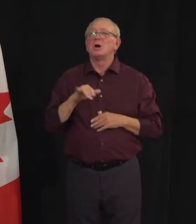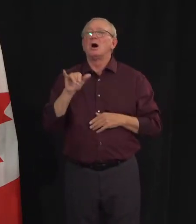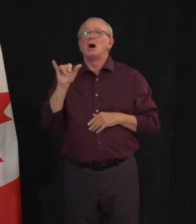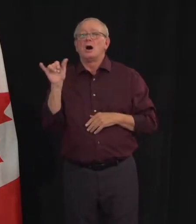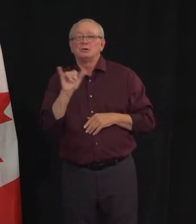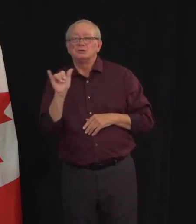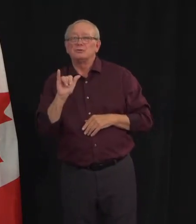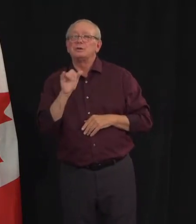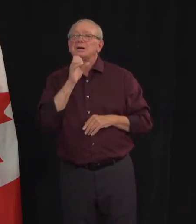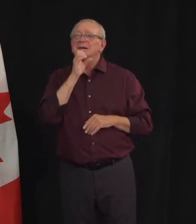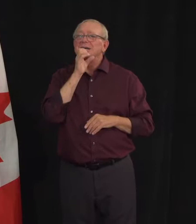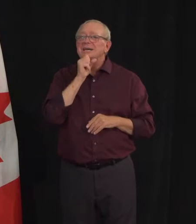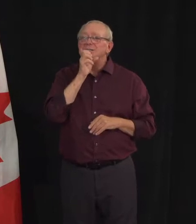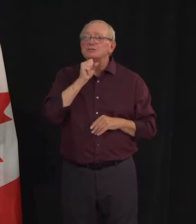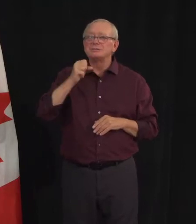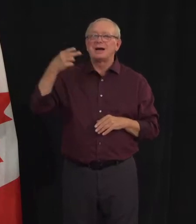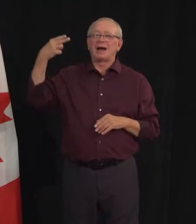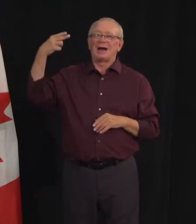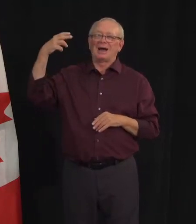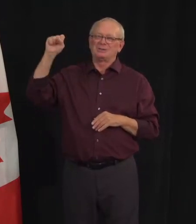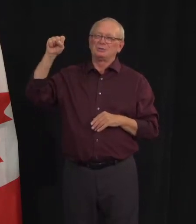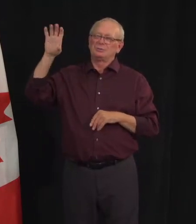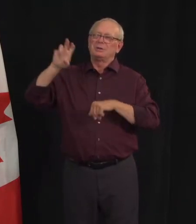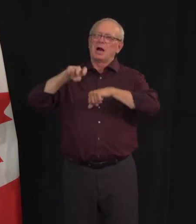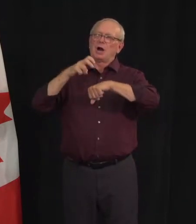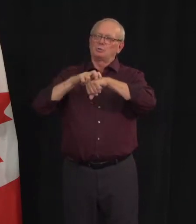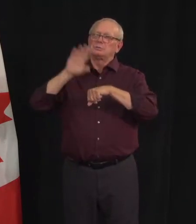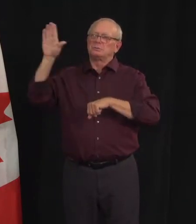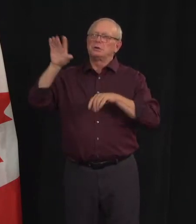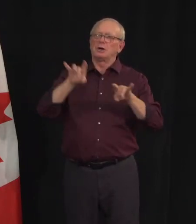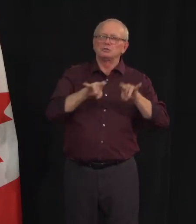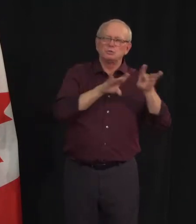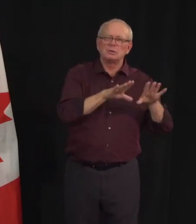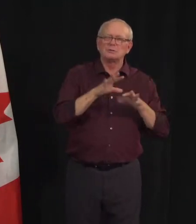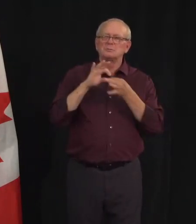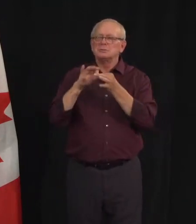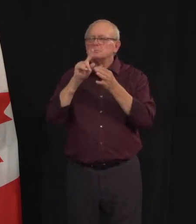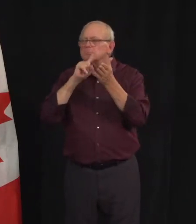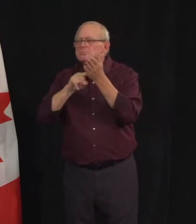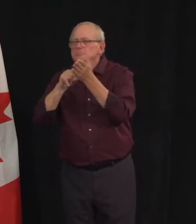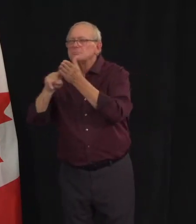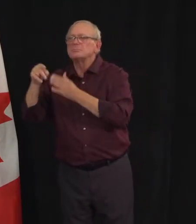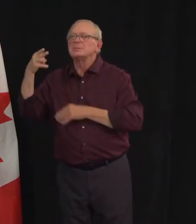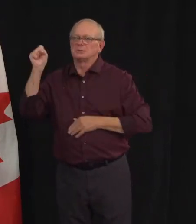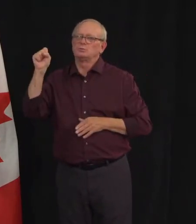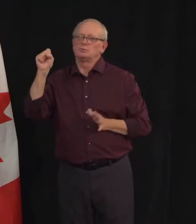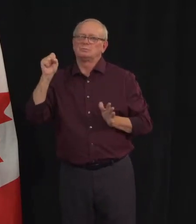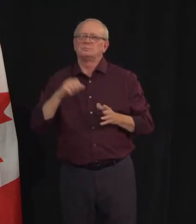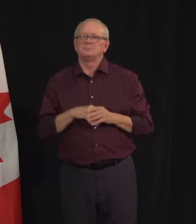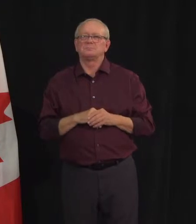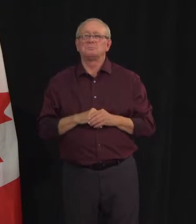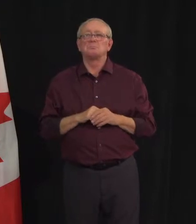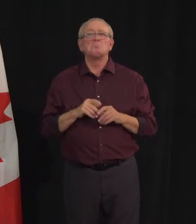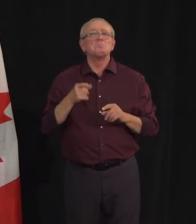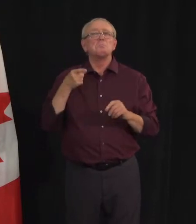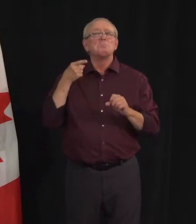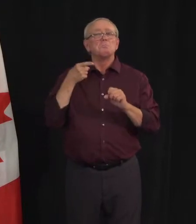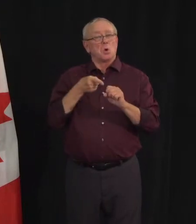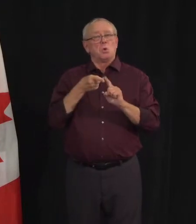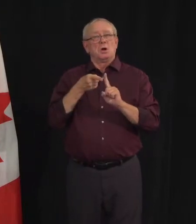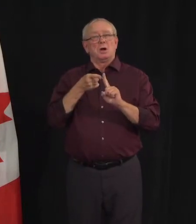and Australia. We must take the pandemic seriously, and we also need to look at the whole